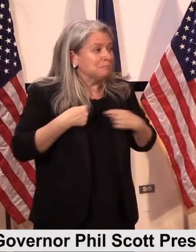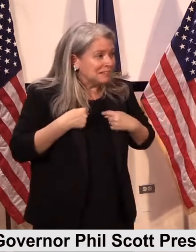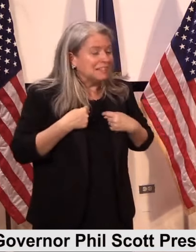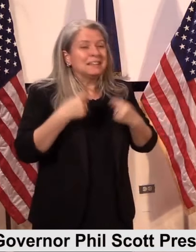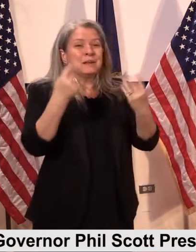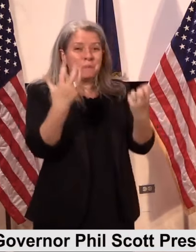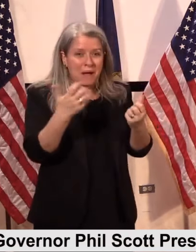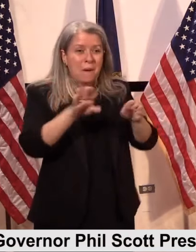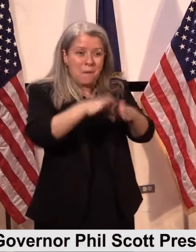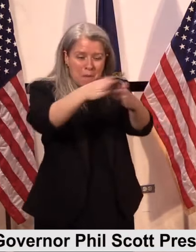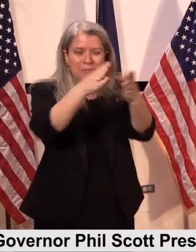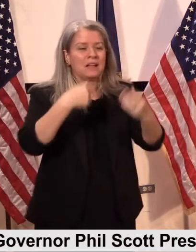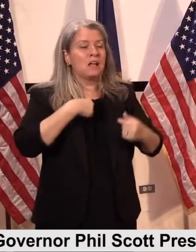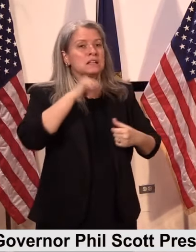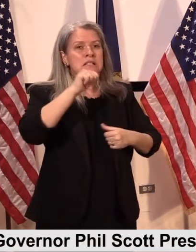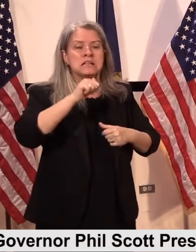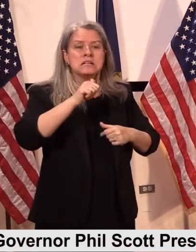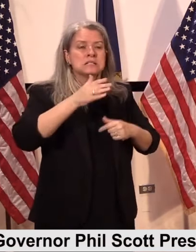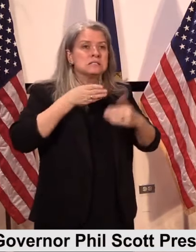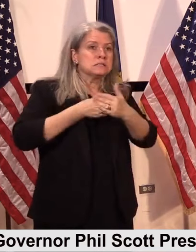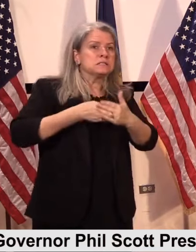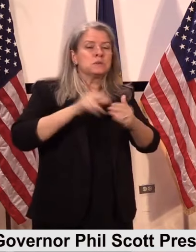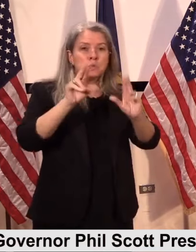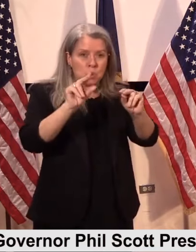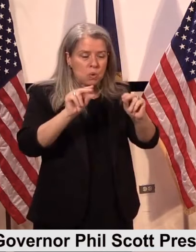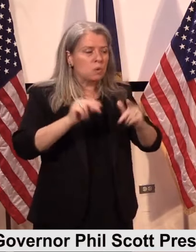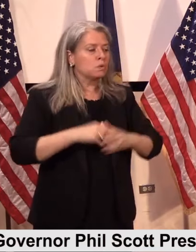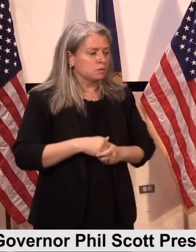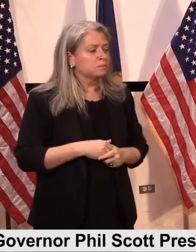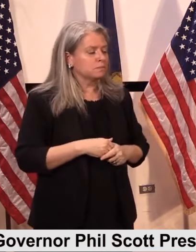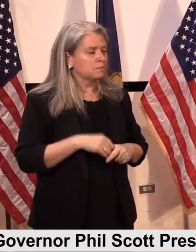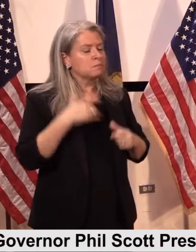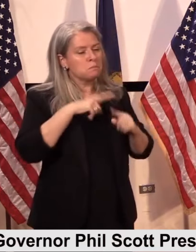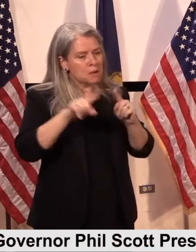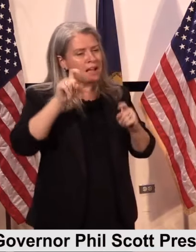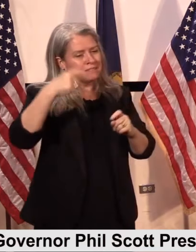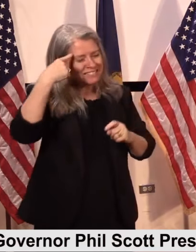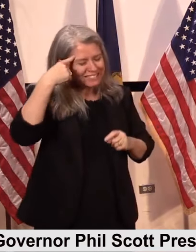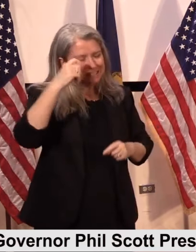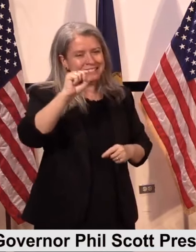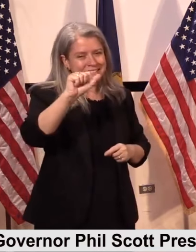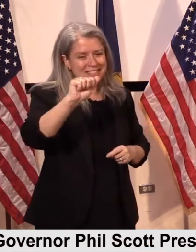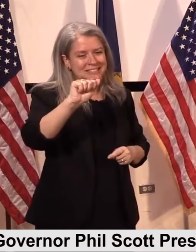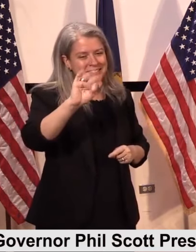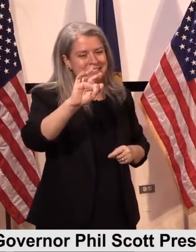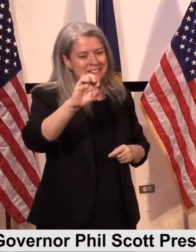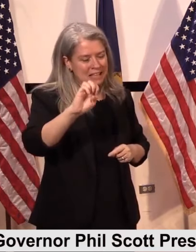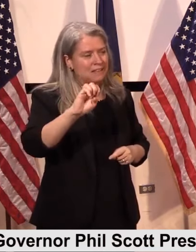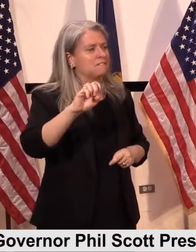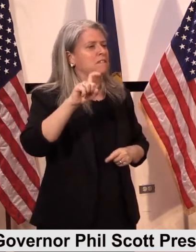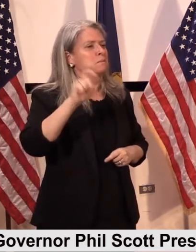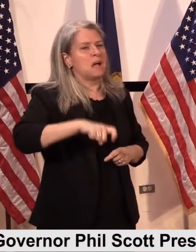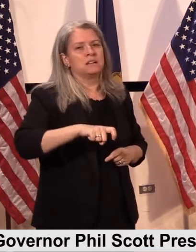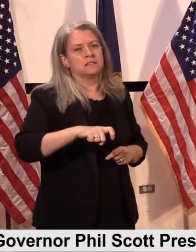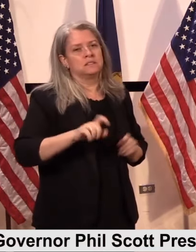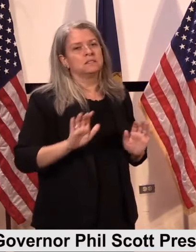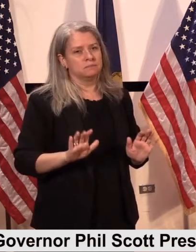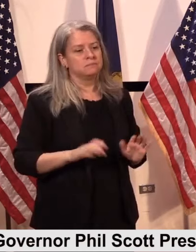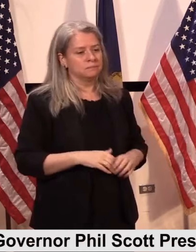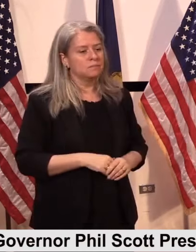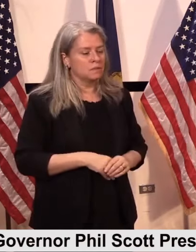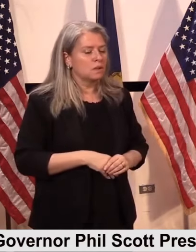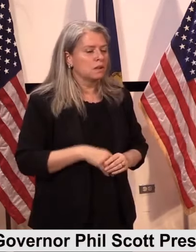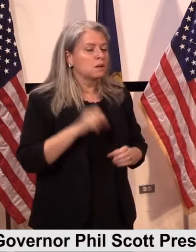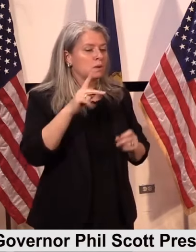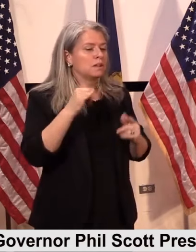get back to normal. But again, I want to make sure that we do it in a very responsible and safe manner. All